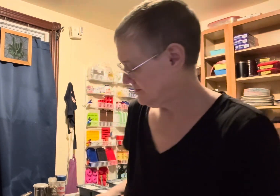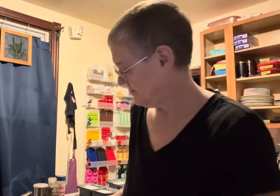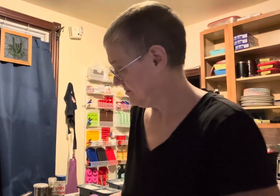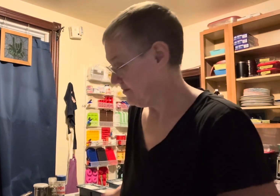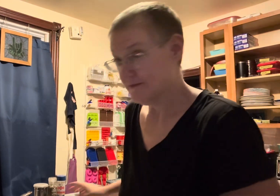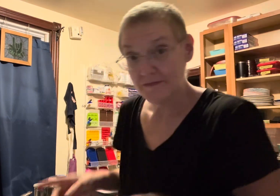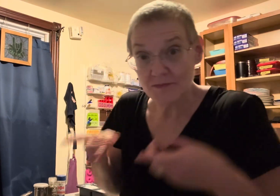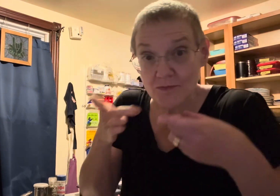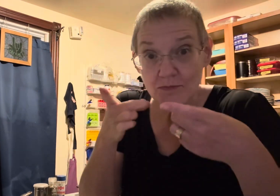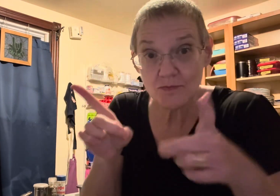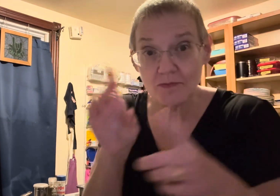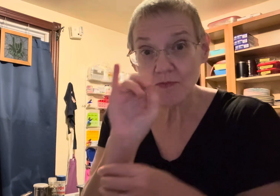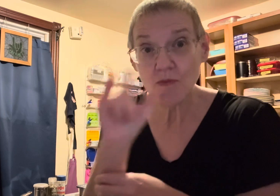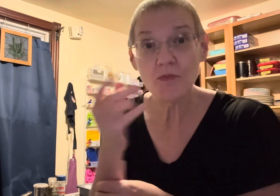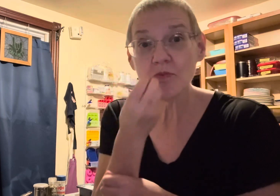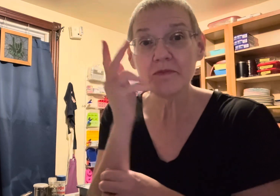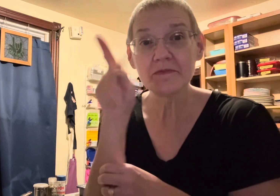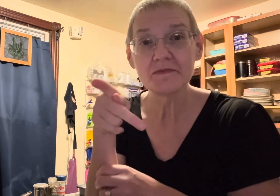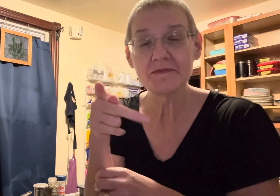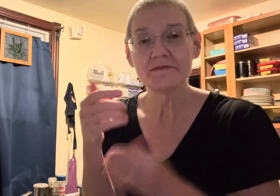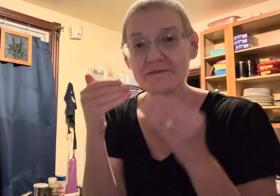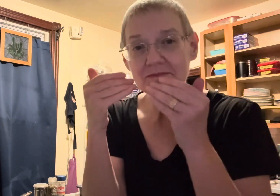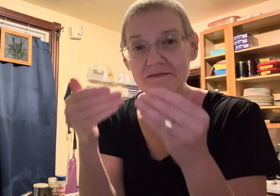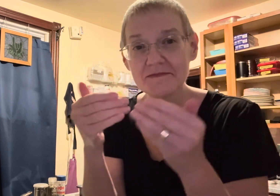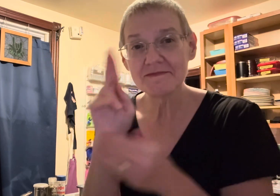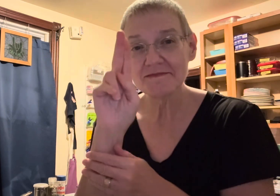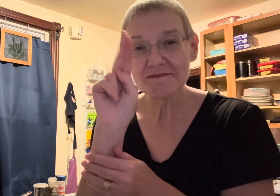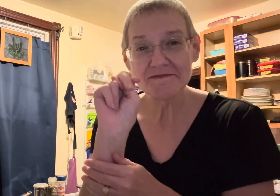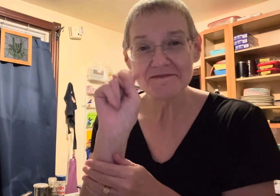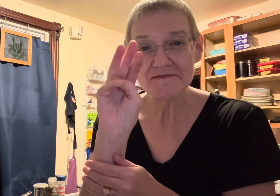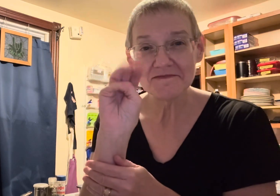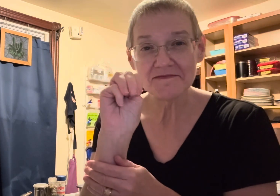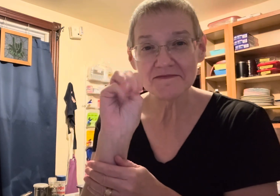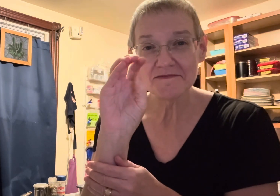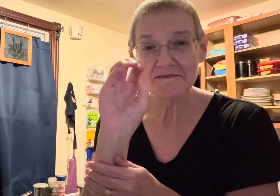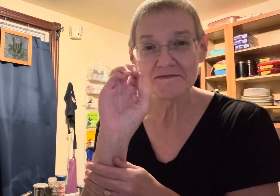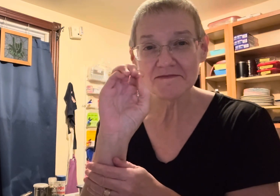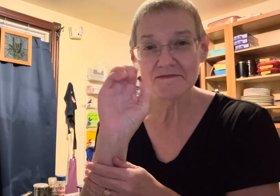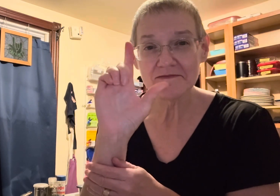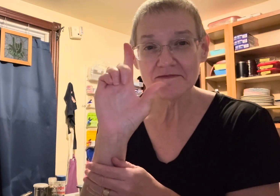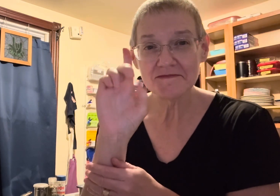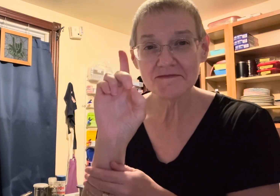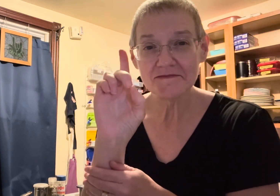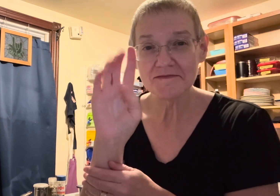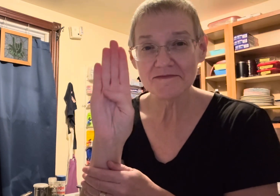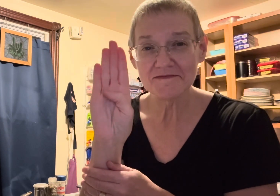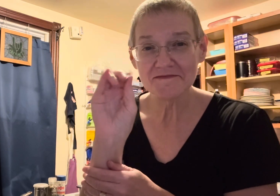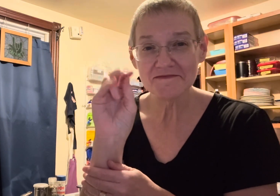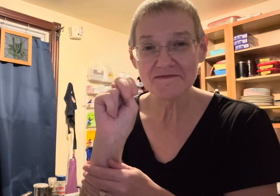While the oil is warming up, let's go ahead and unmold some bone